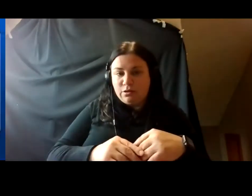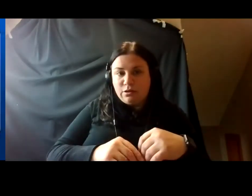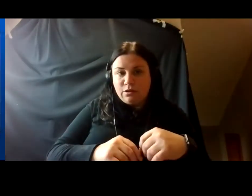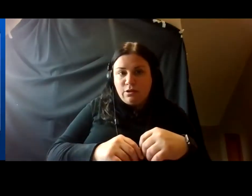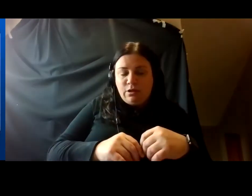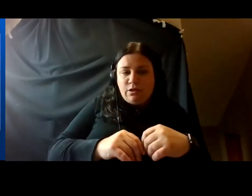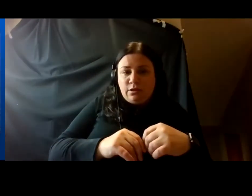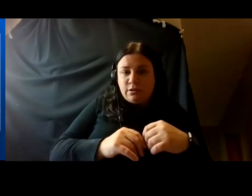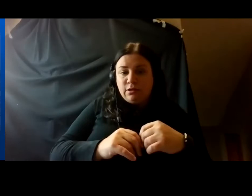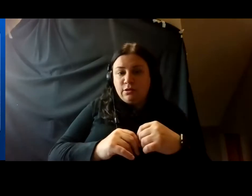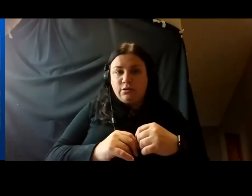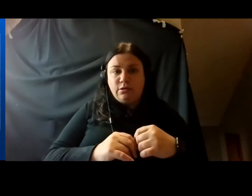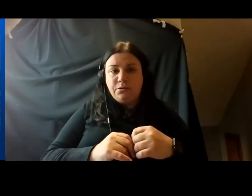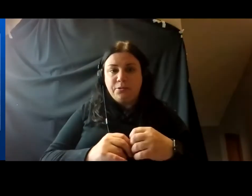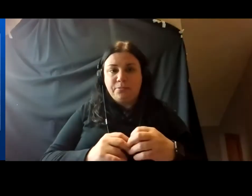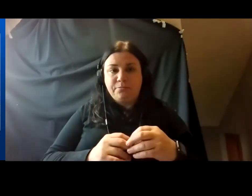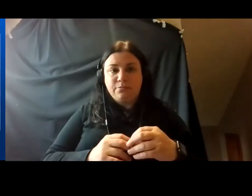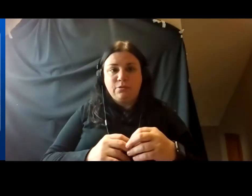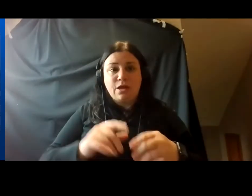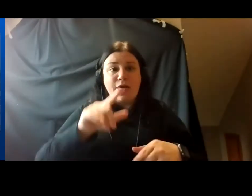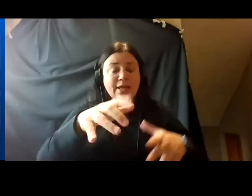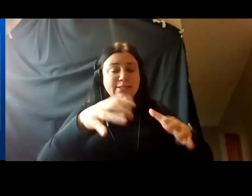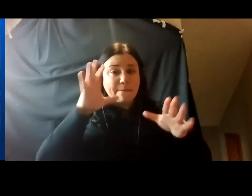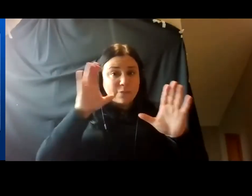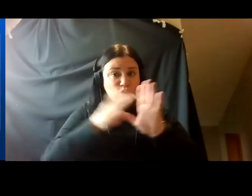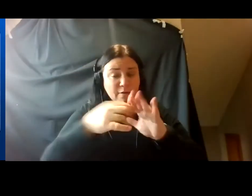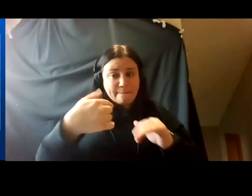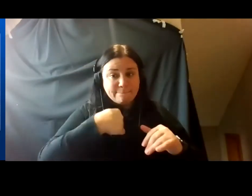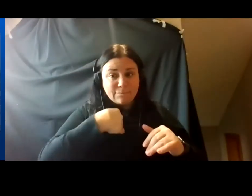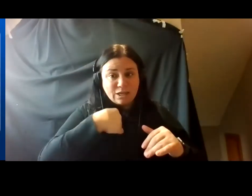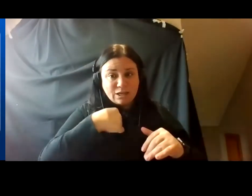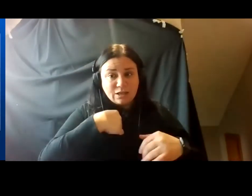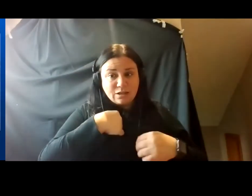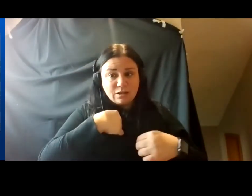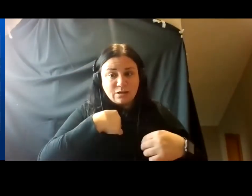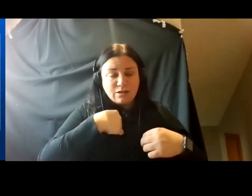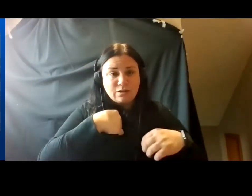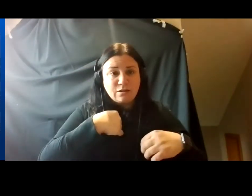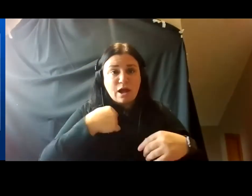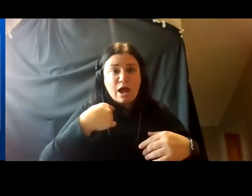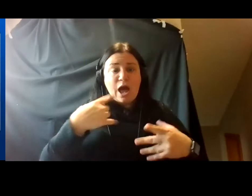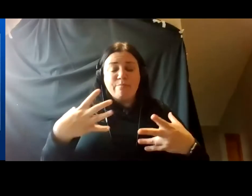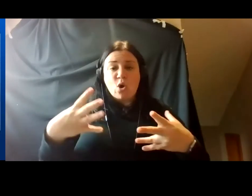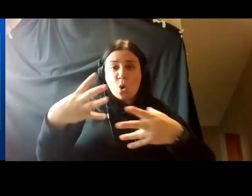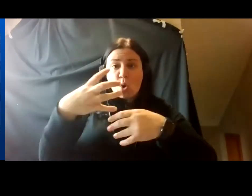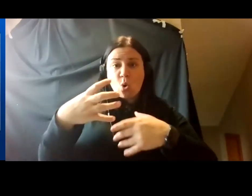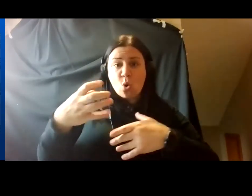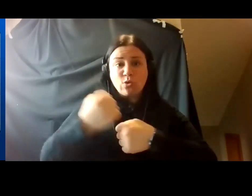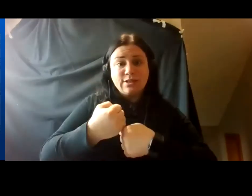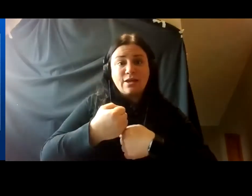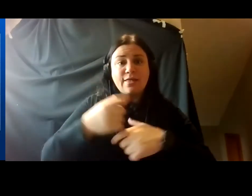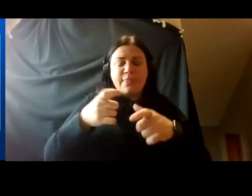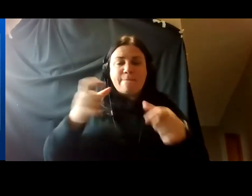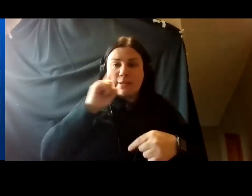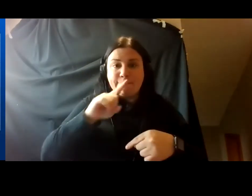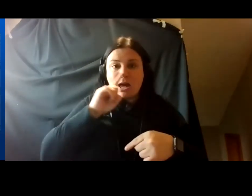Come back over here. That's a picture of me. I am the one holding the big mouse. That is me as a little kid. My